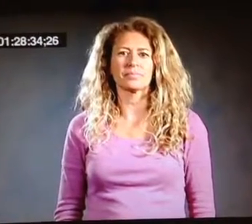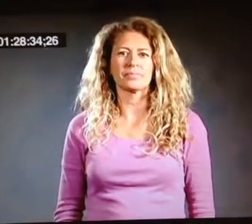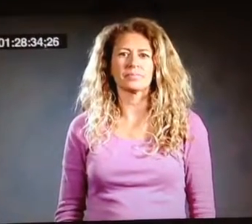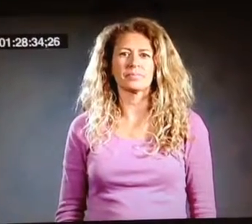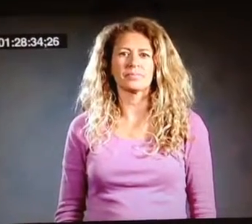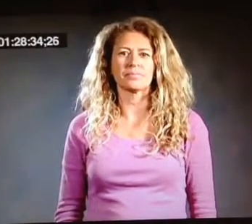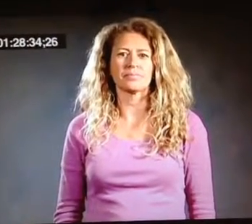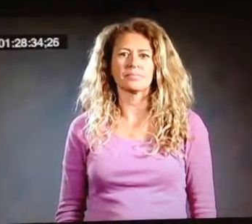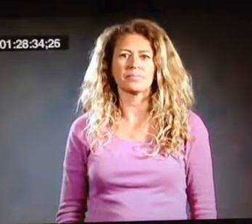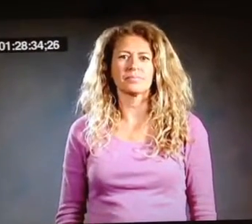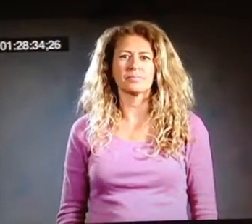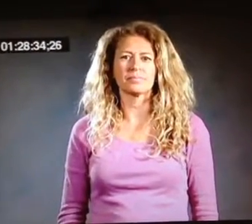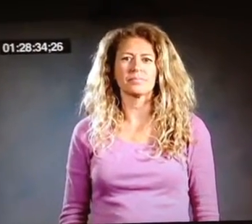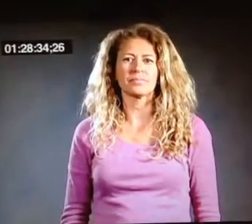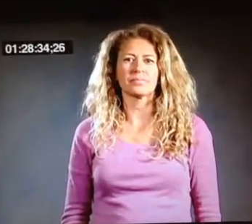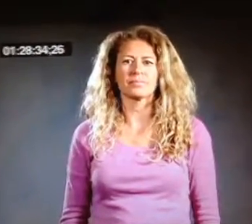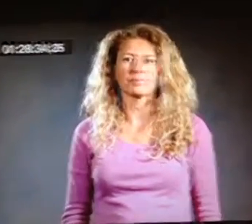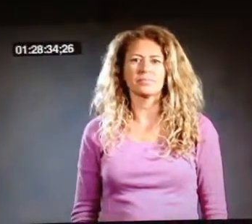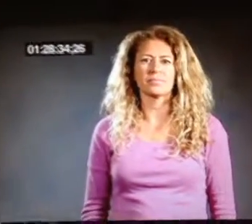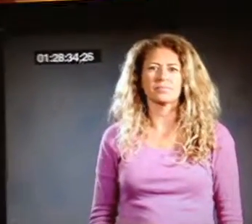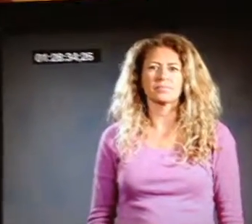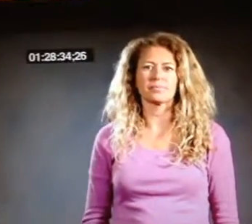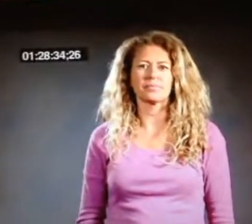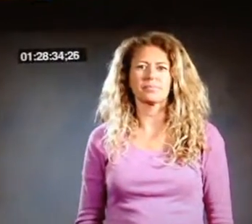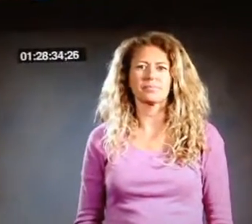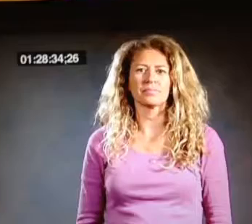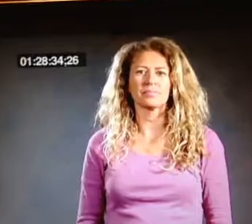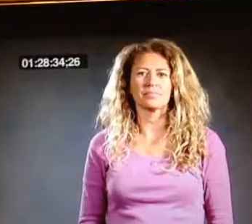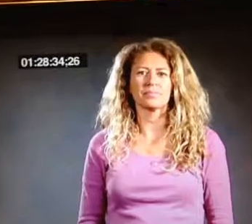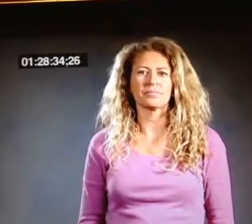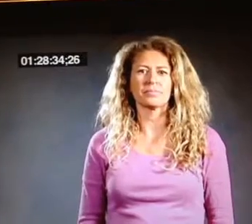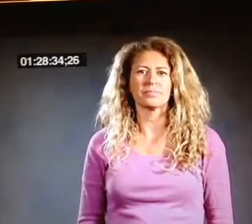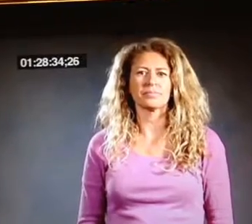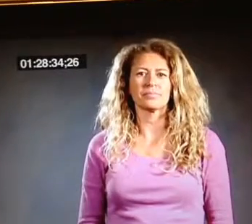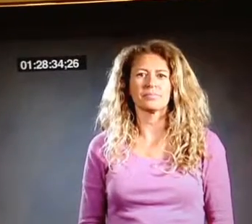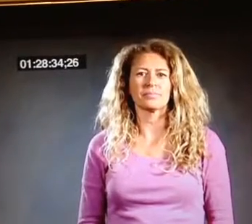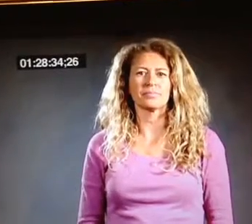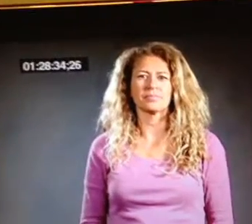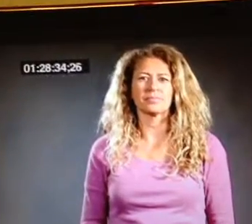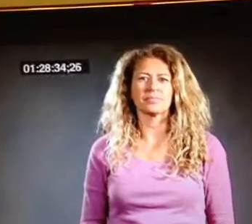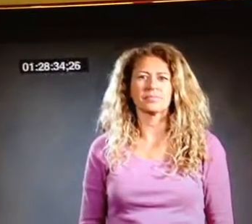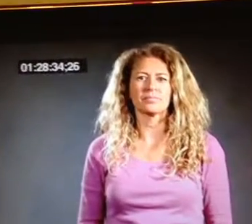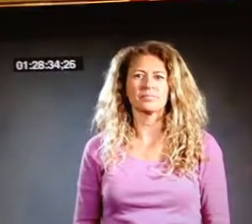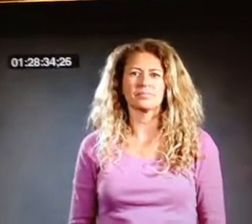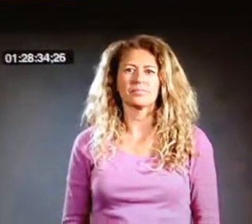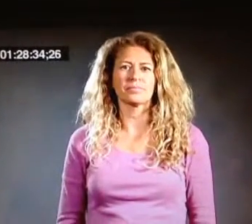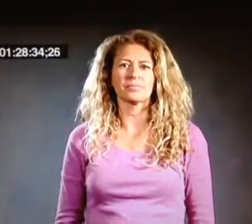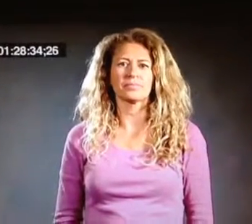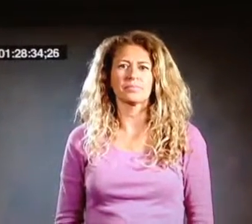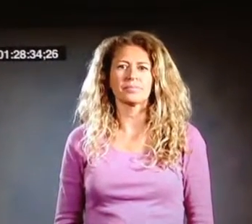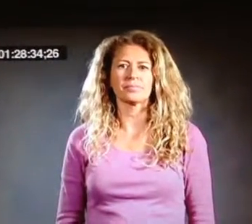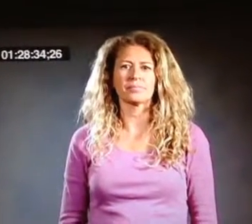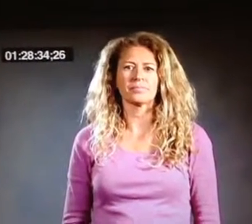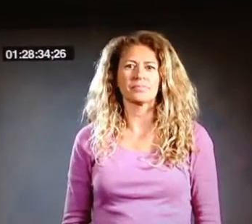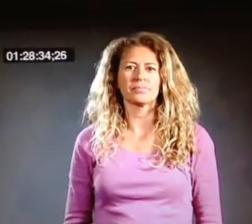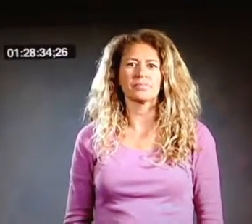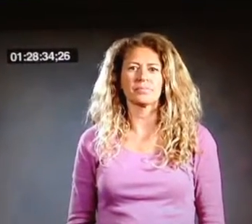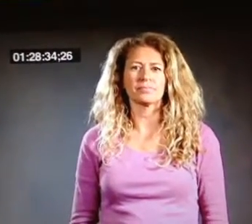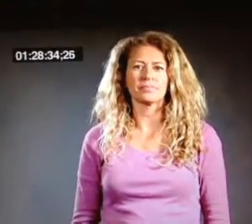go home, I was going to cover the garden in plastic, and whenever I was done doing that,